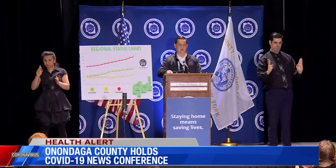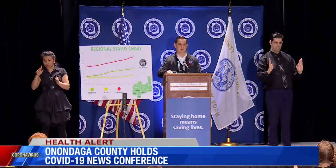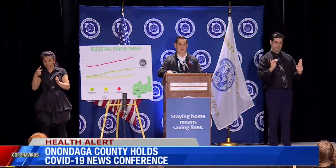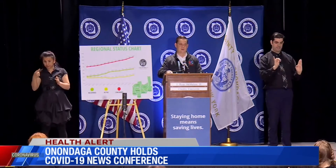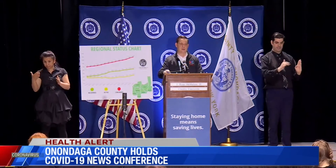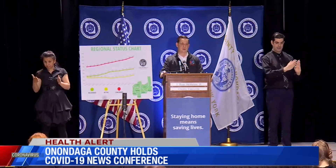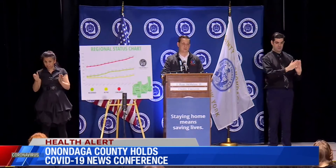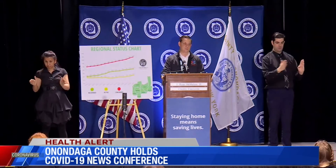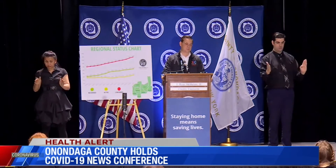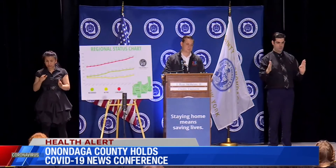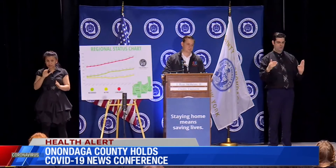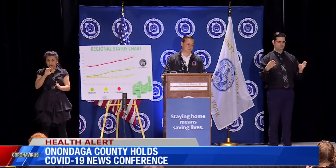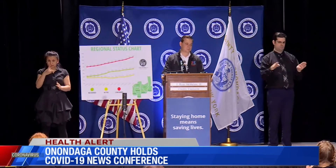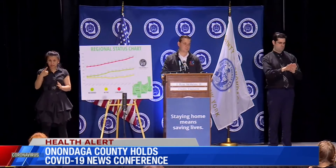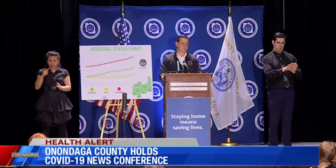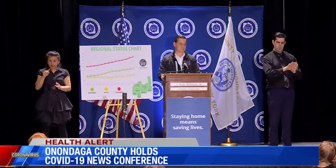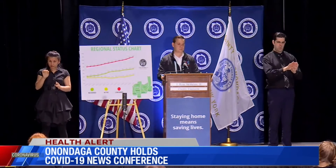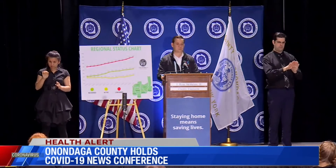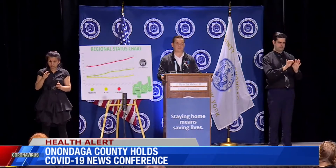shutdowns of the private sector.